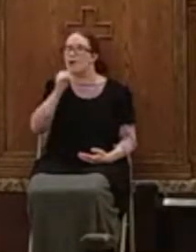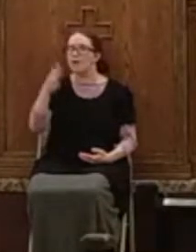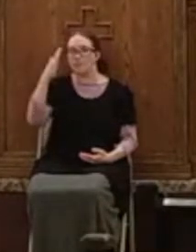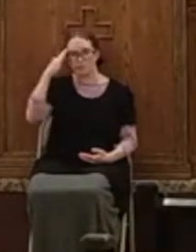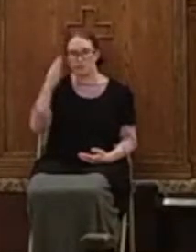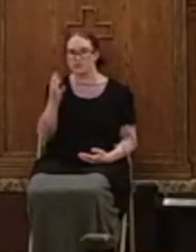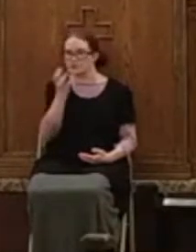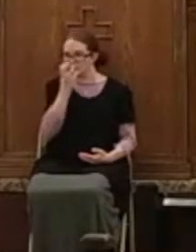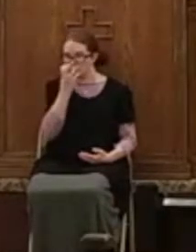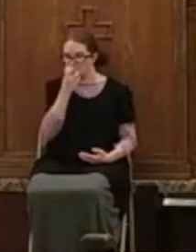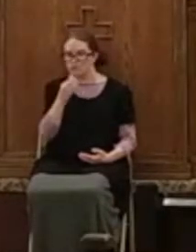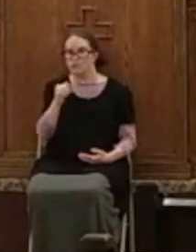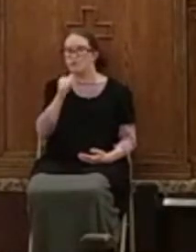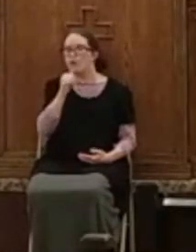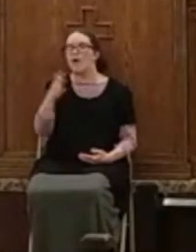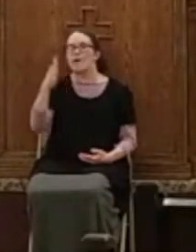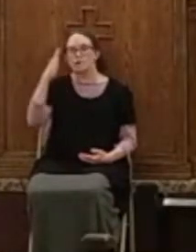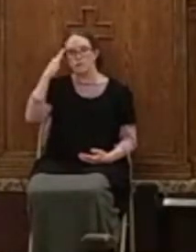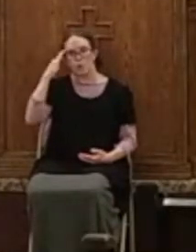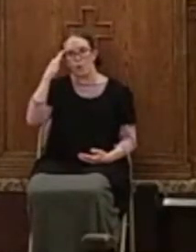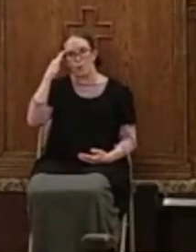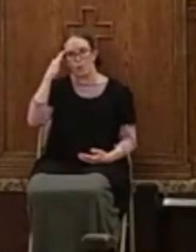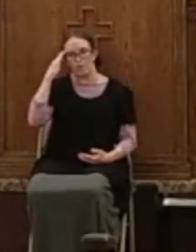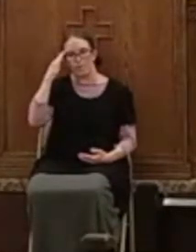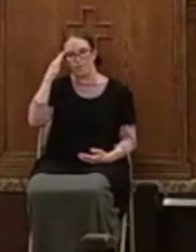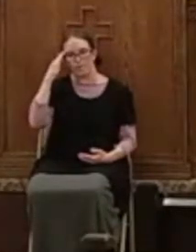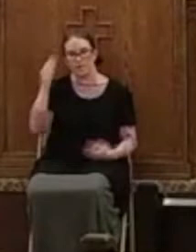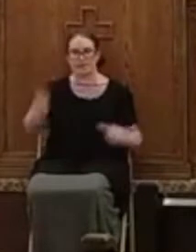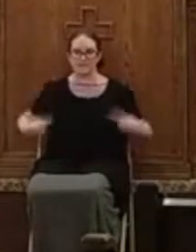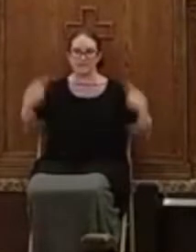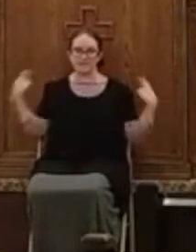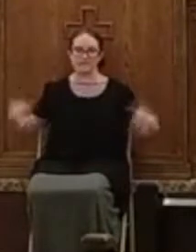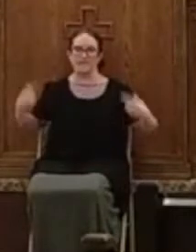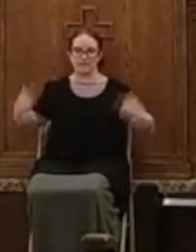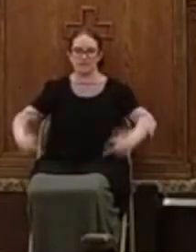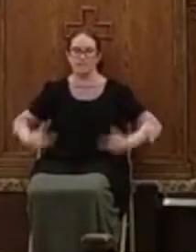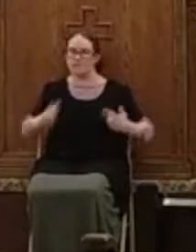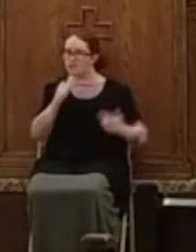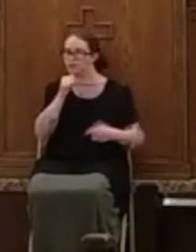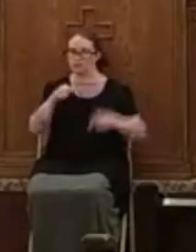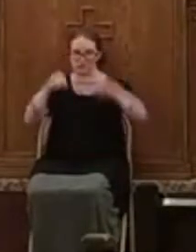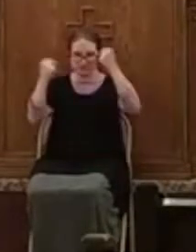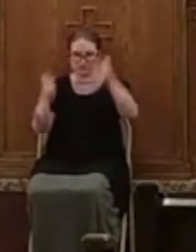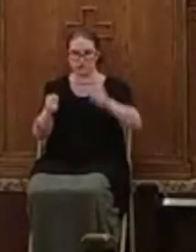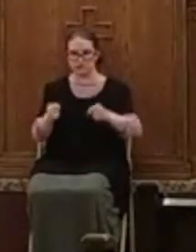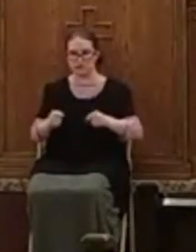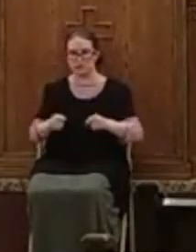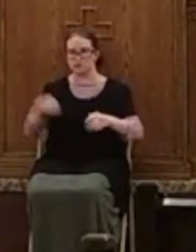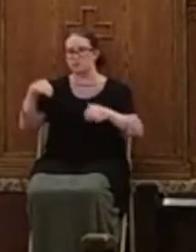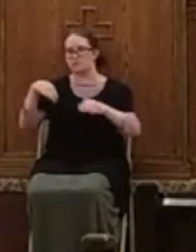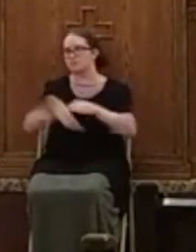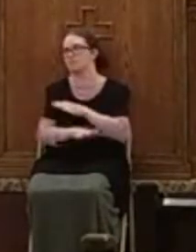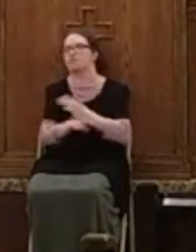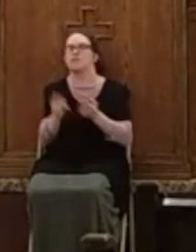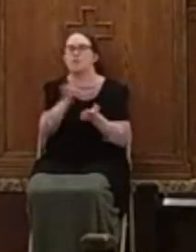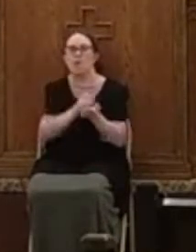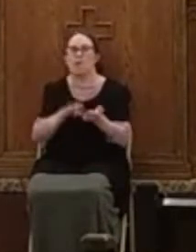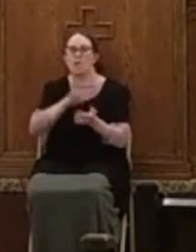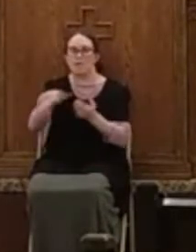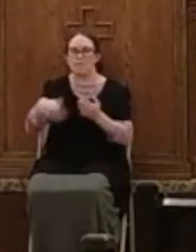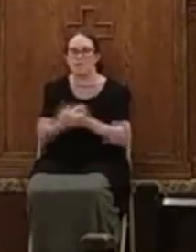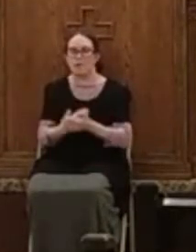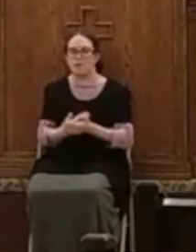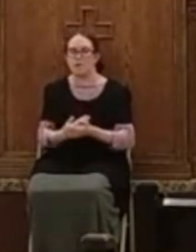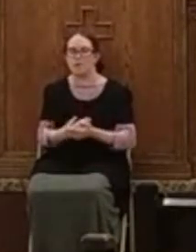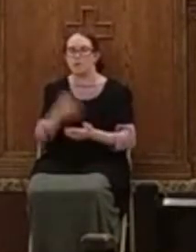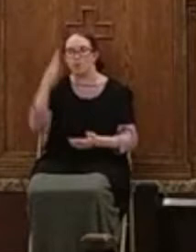there's anger there. Not if you know, amen, that you got sin in your life. You just don't try to barge your way into the holiest of all.